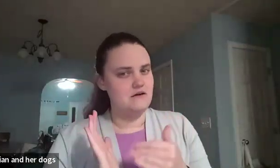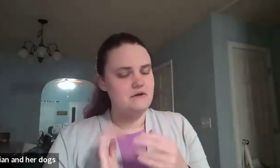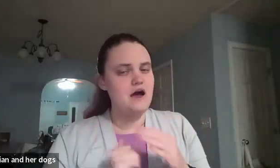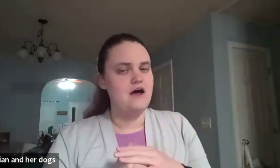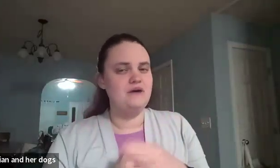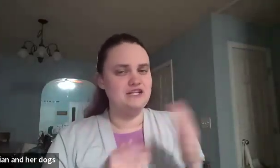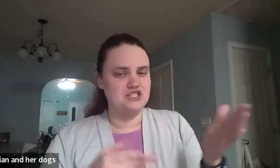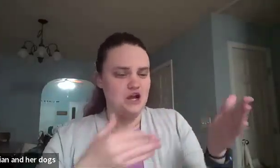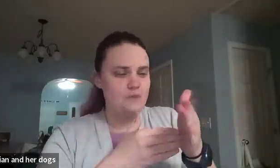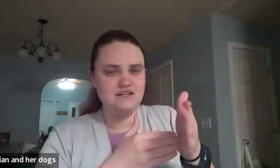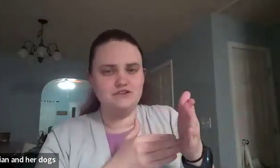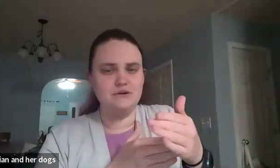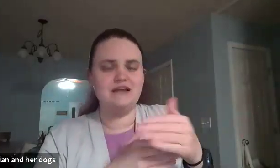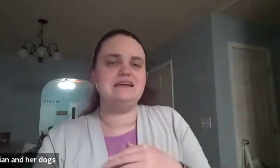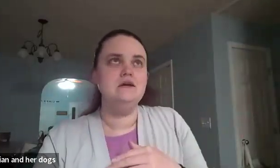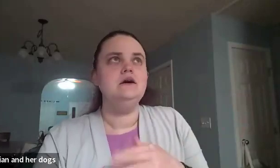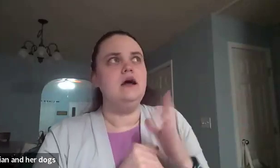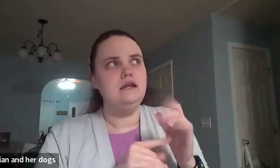itself. But I caught myself doing it and I was like, I need to